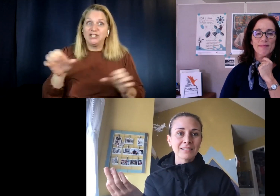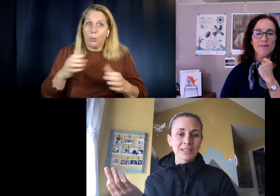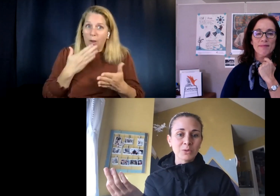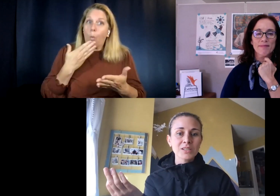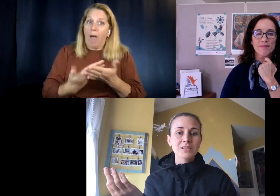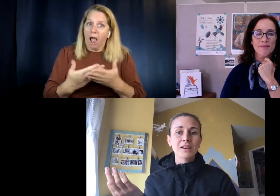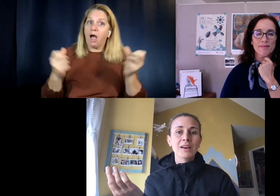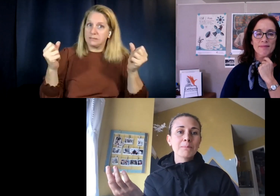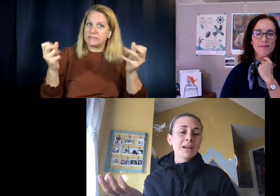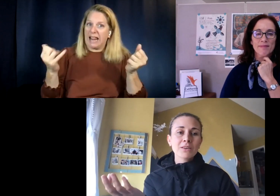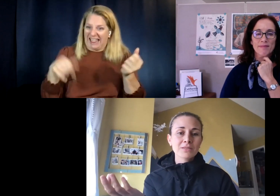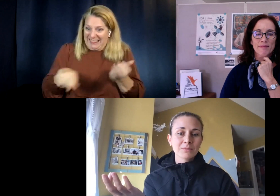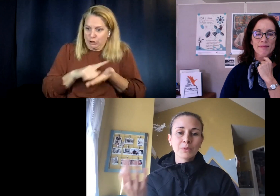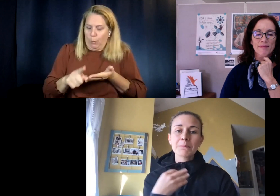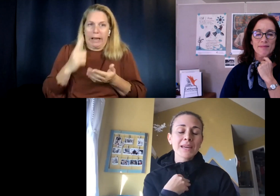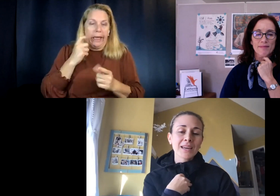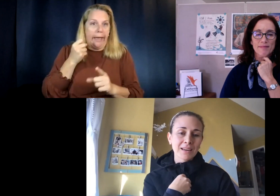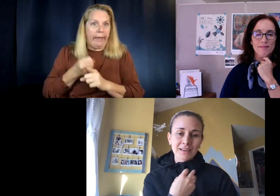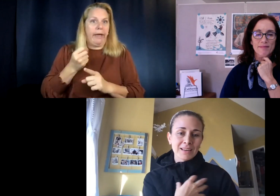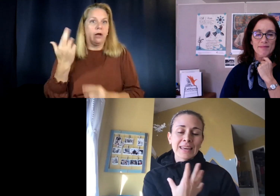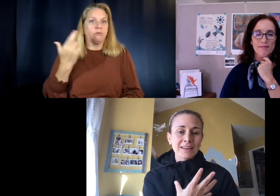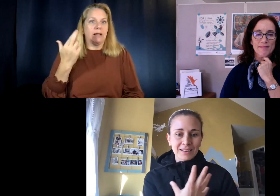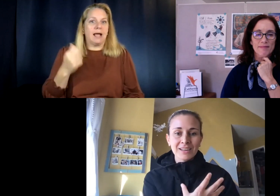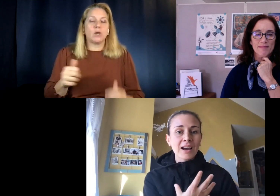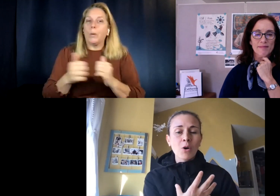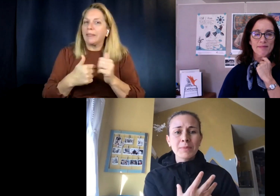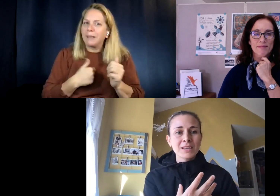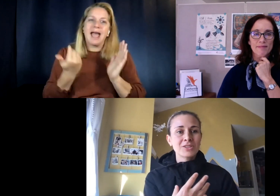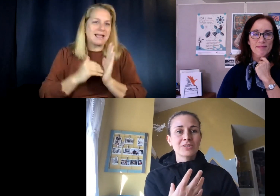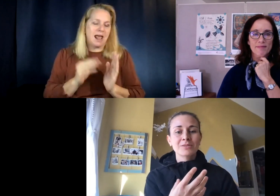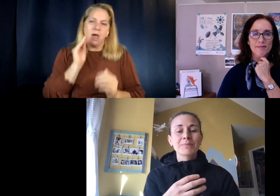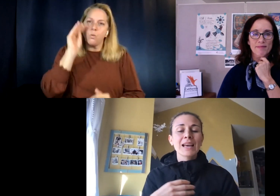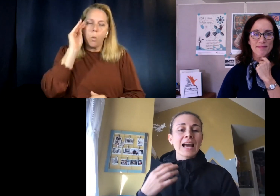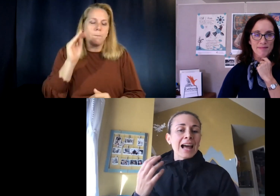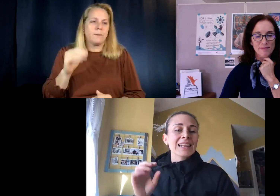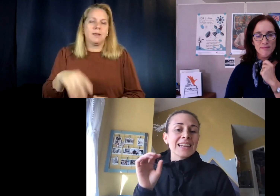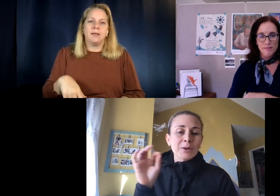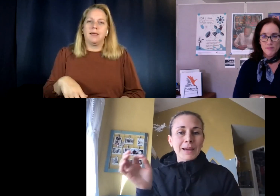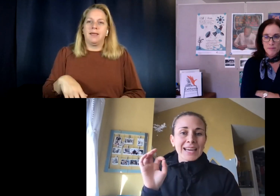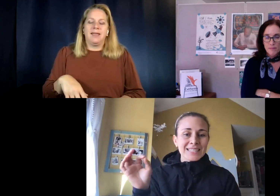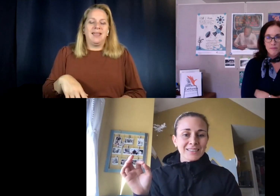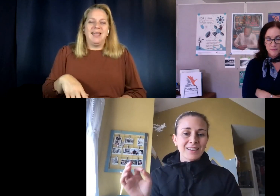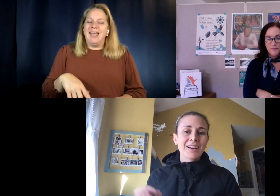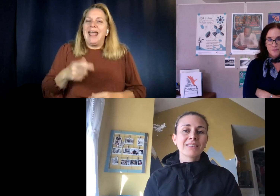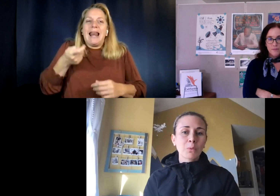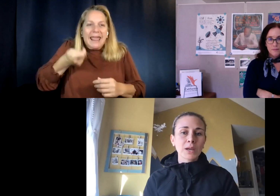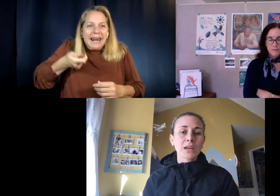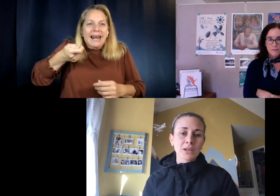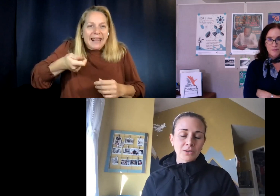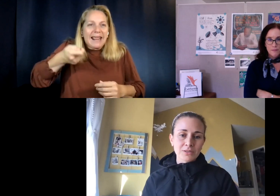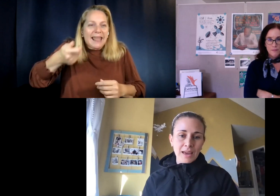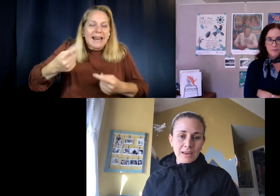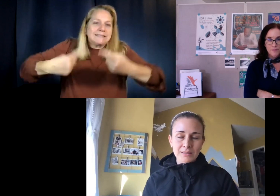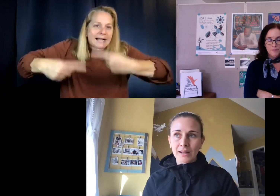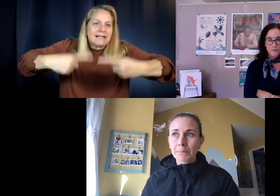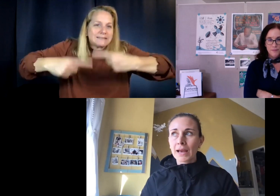sign language, because with me, again, here at home, is just a little bit that we